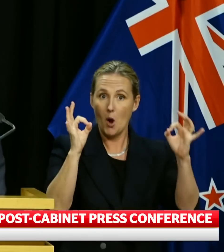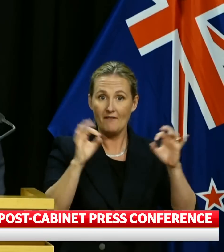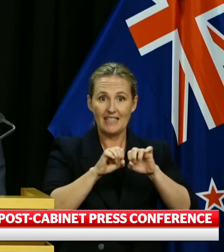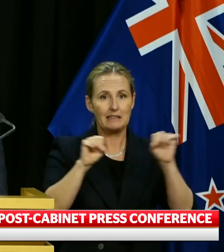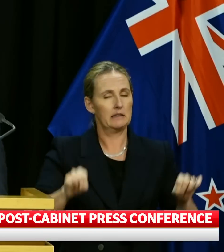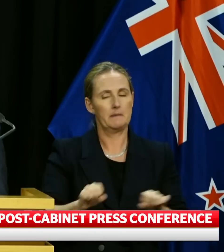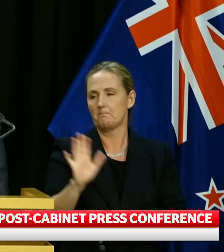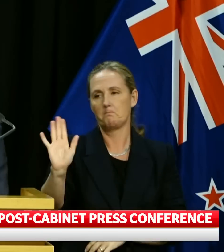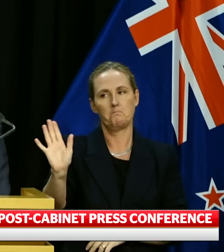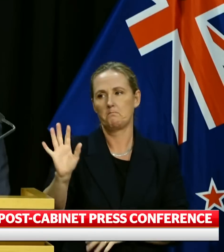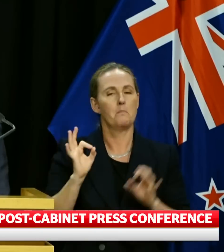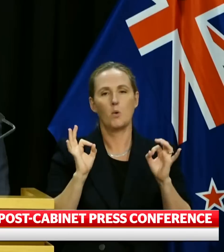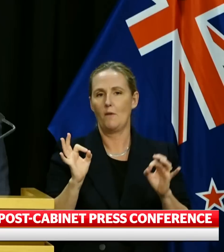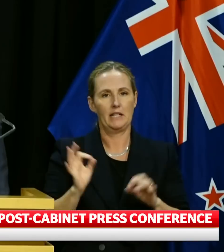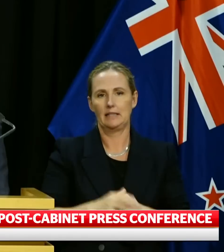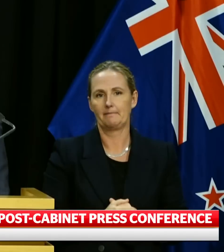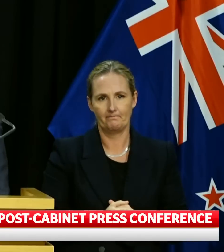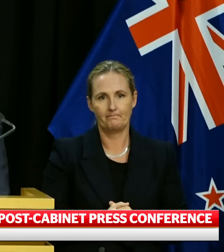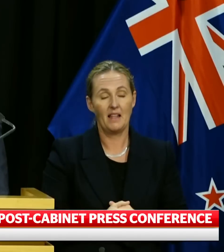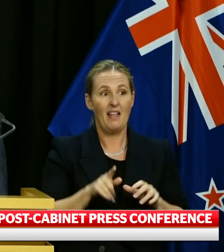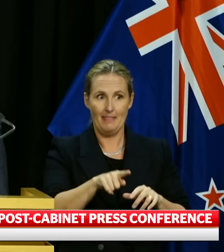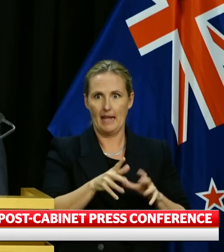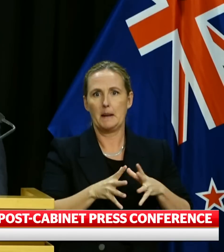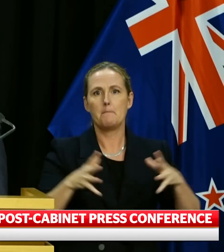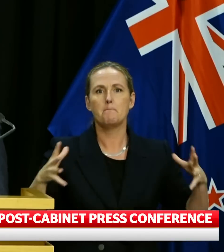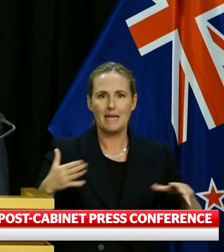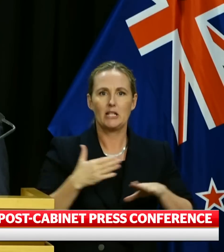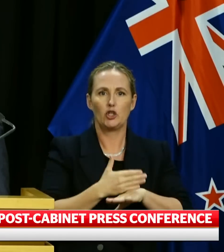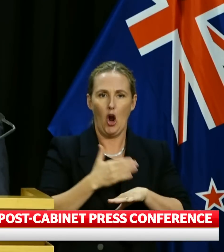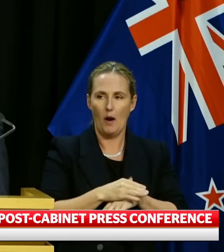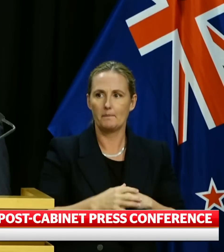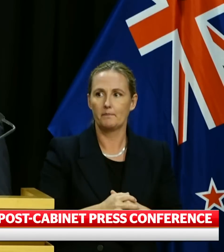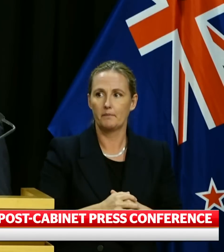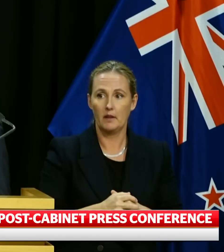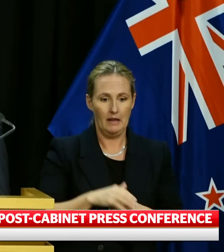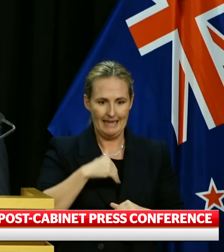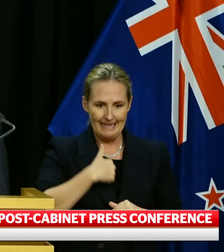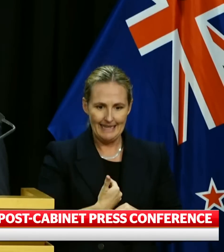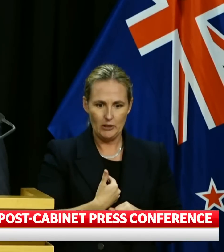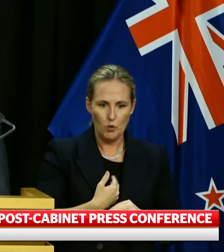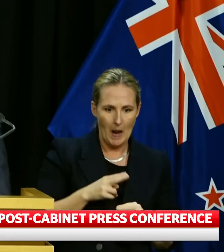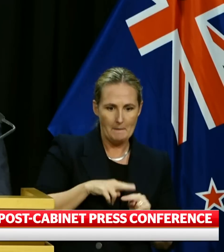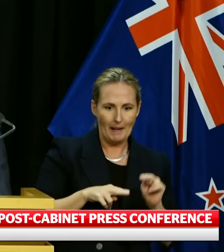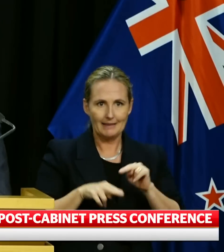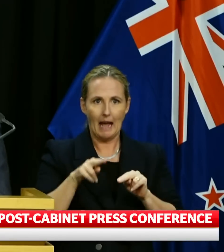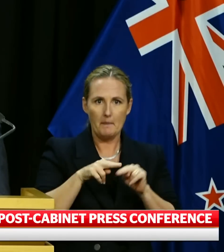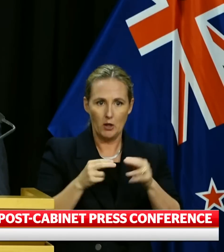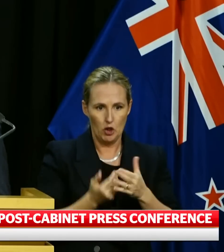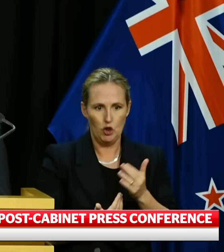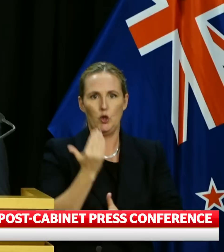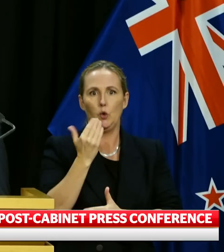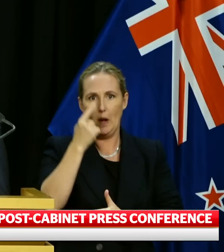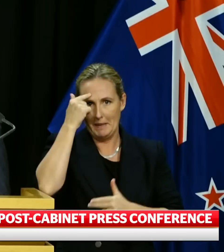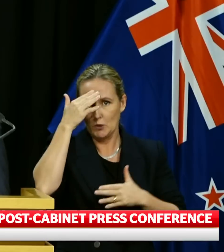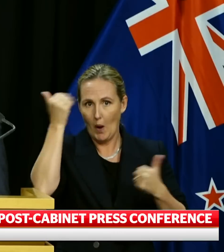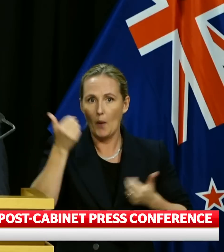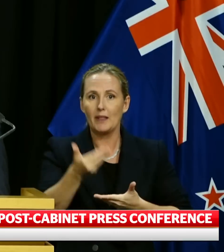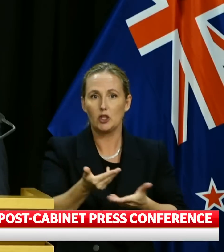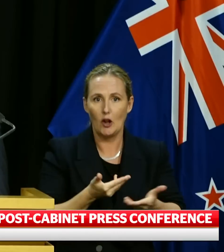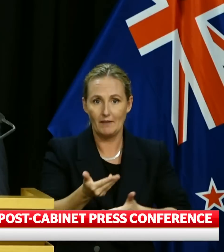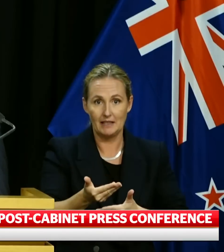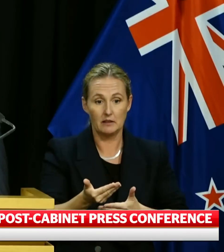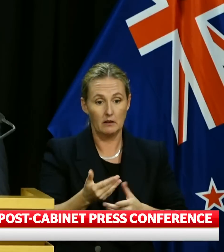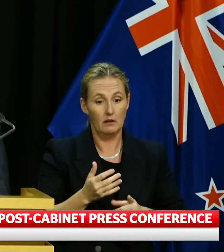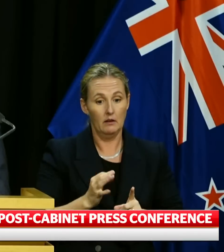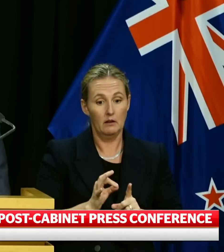needs to be? No, I'm not. It's a big job to build up effectively a whole new mental health service. I think we're making progress, but I still think